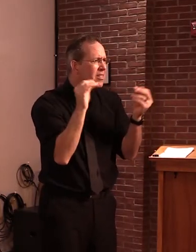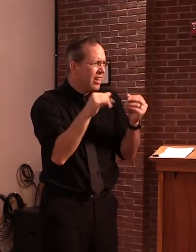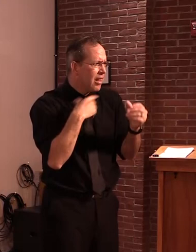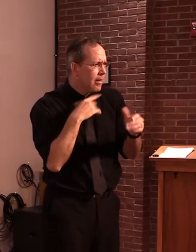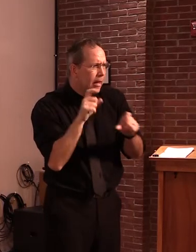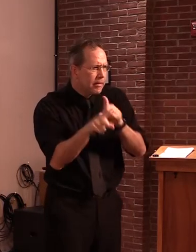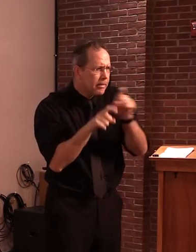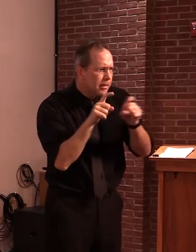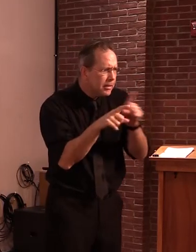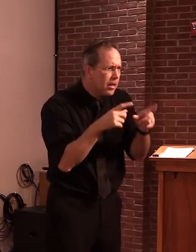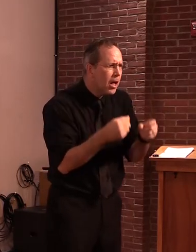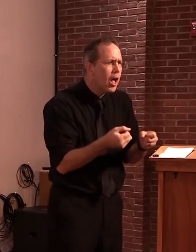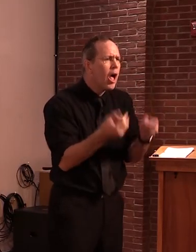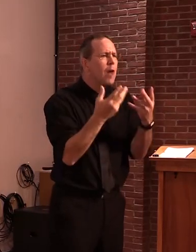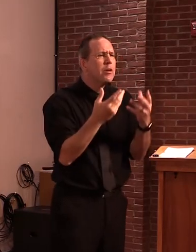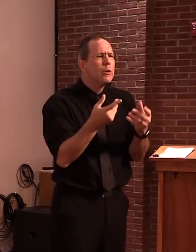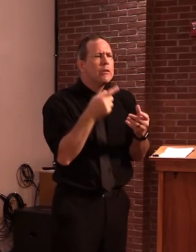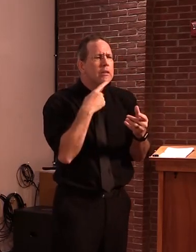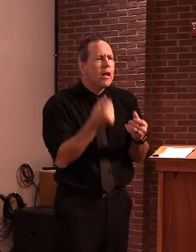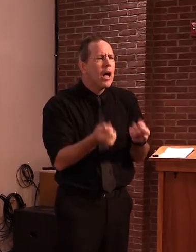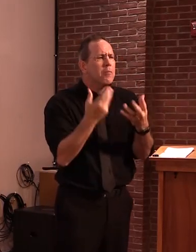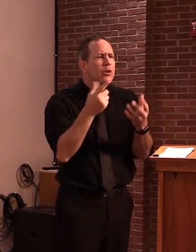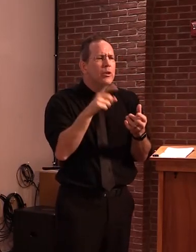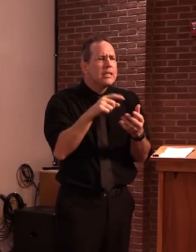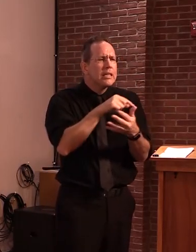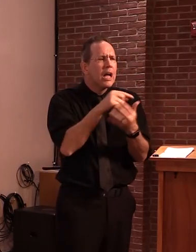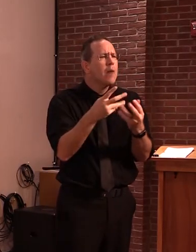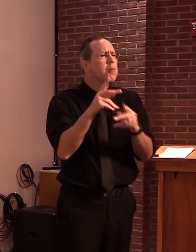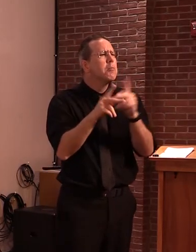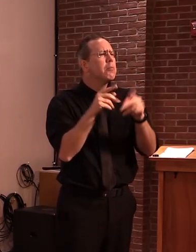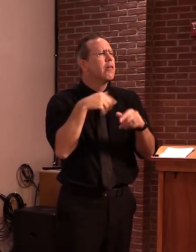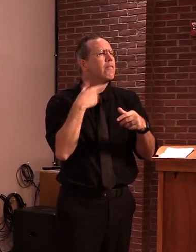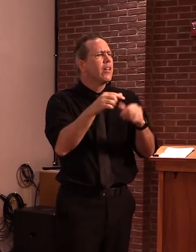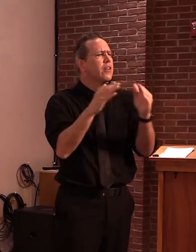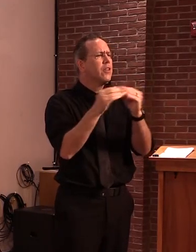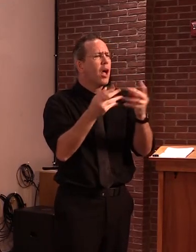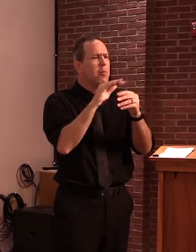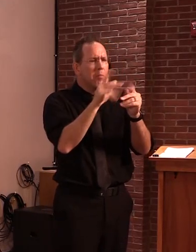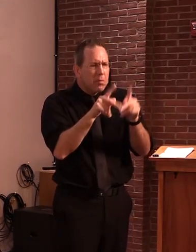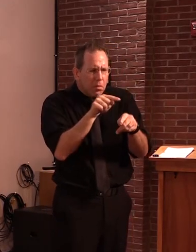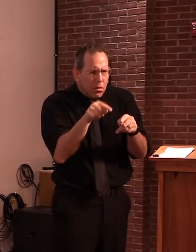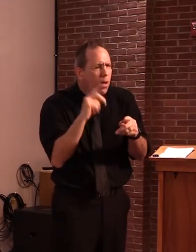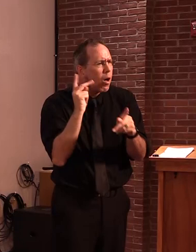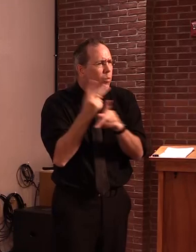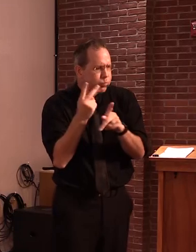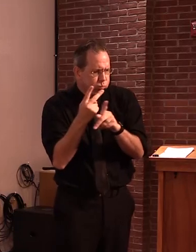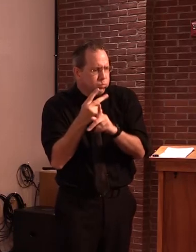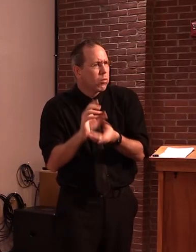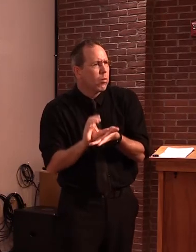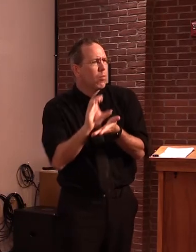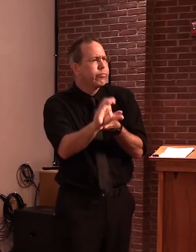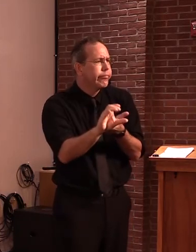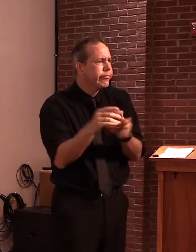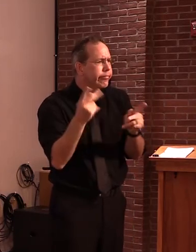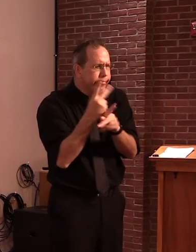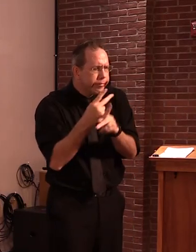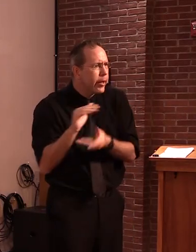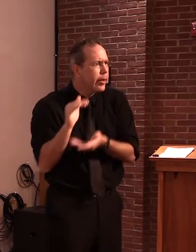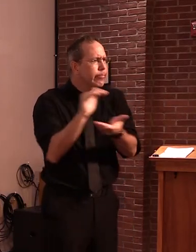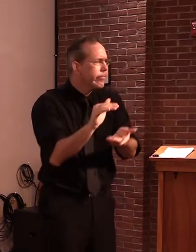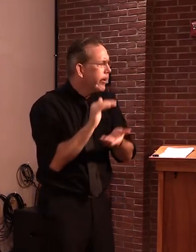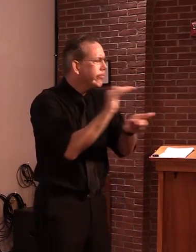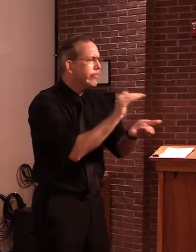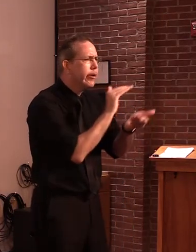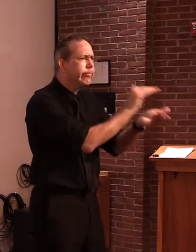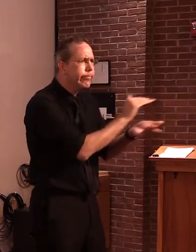of their population in cloth face coverings. So it's going to be distributed